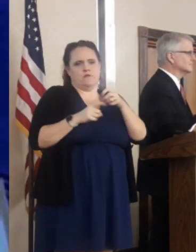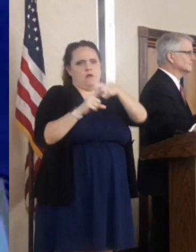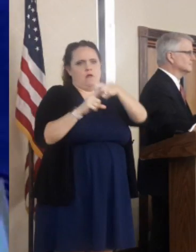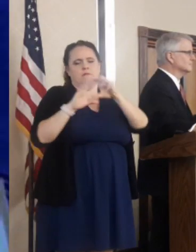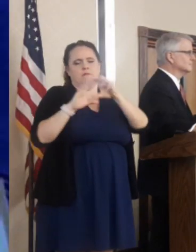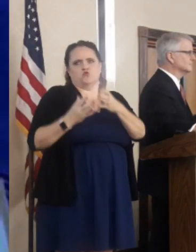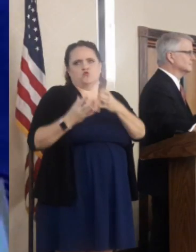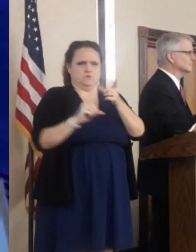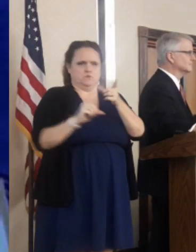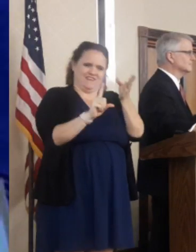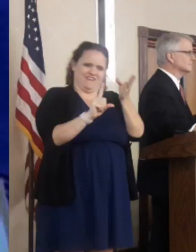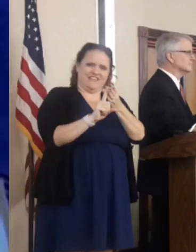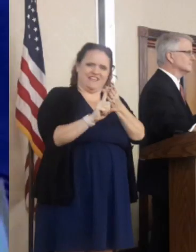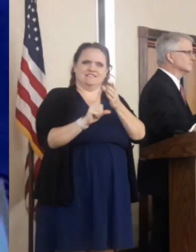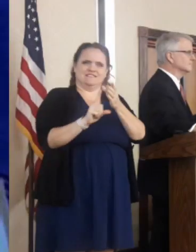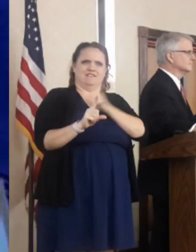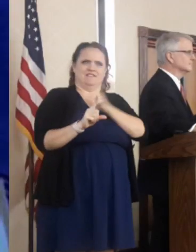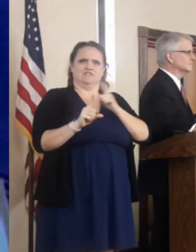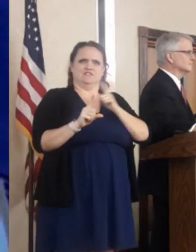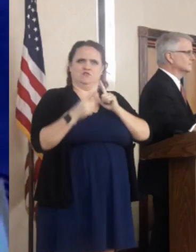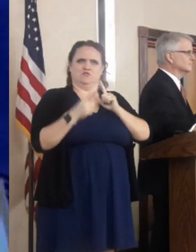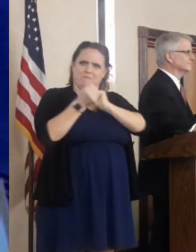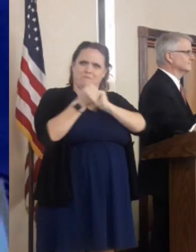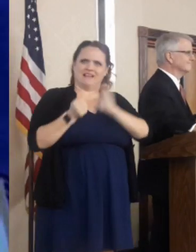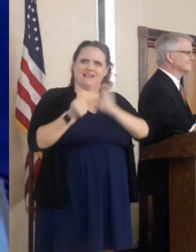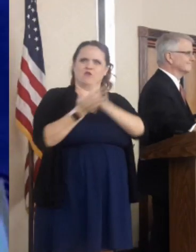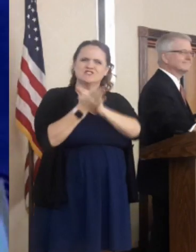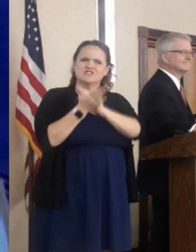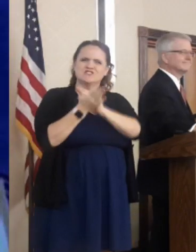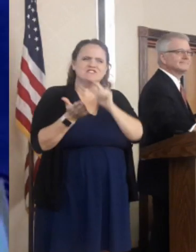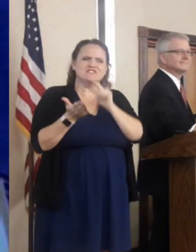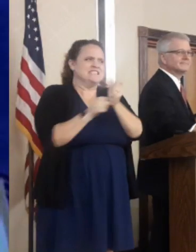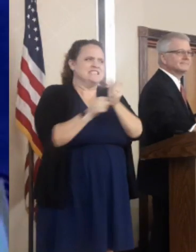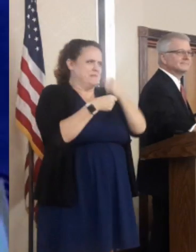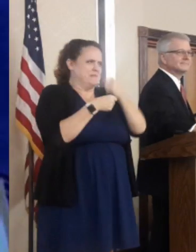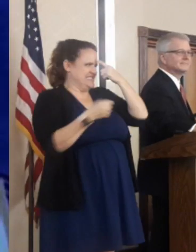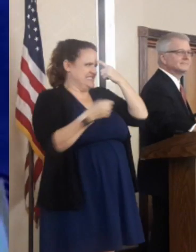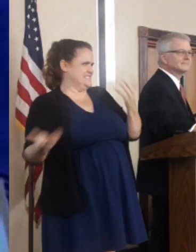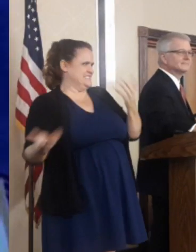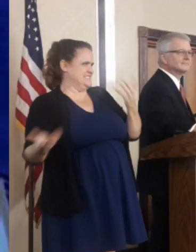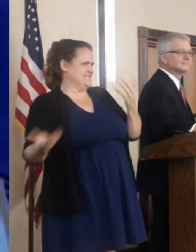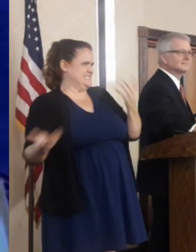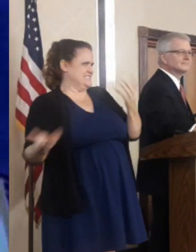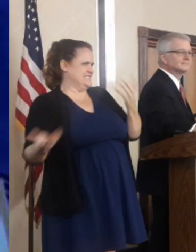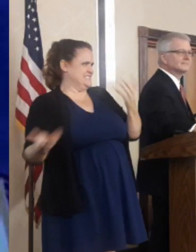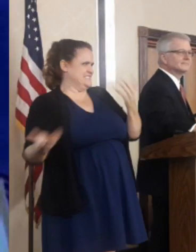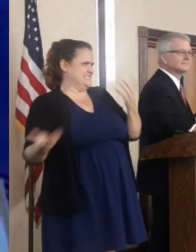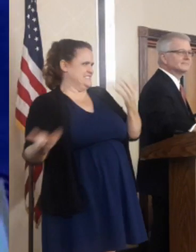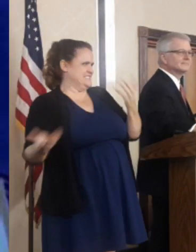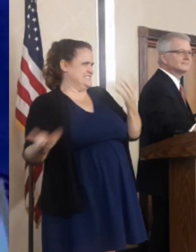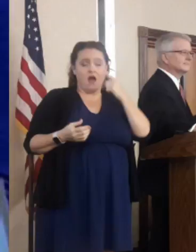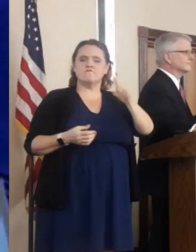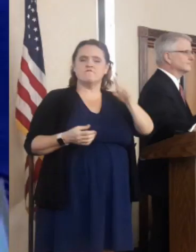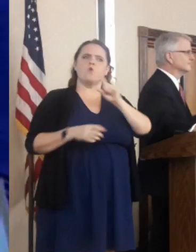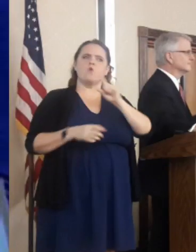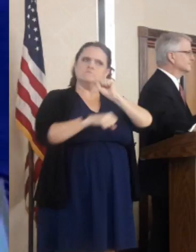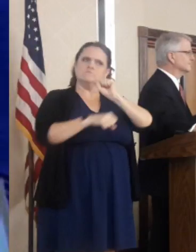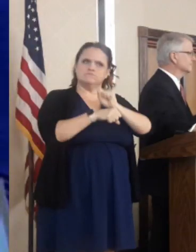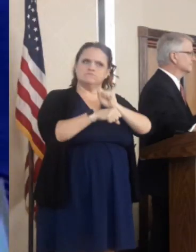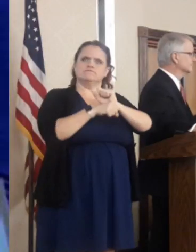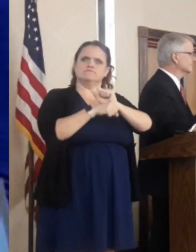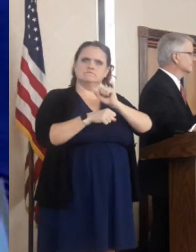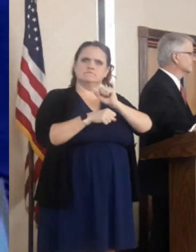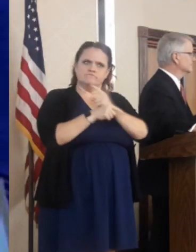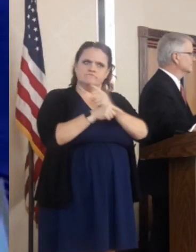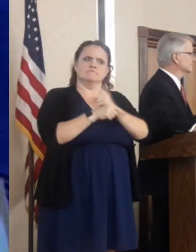pass our legislation. It just doesn't make sense in a practical kind of way. Now